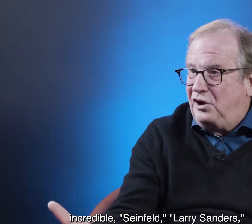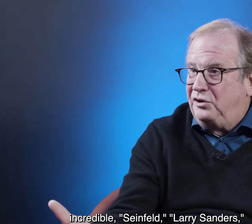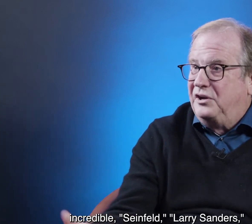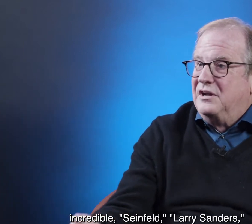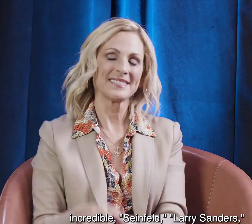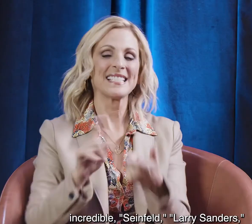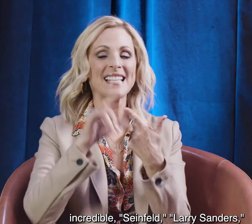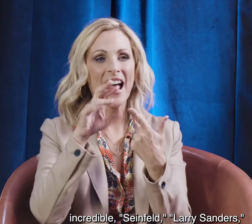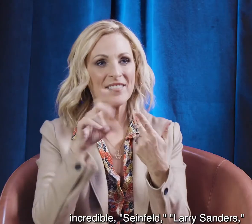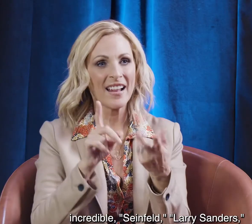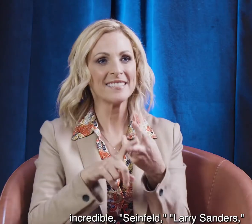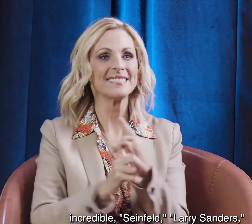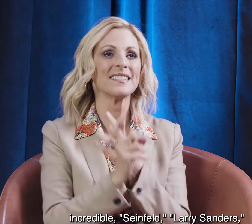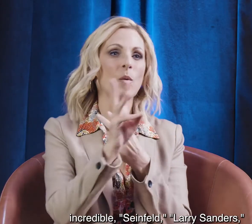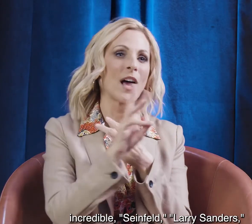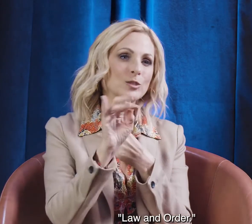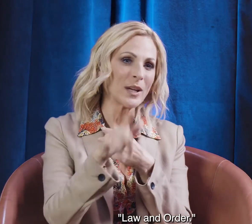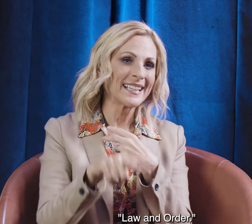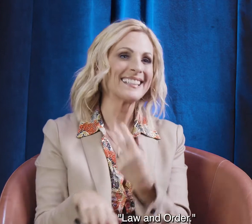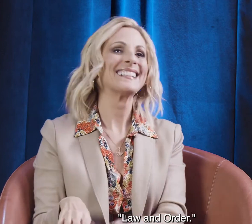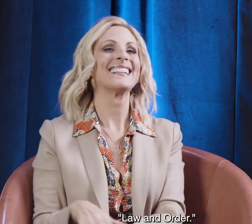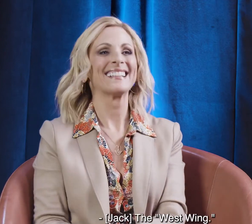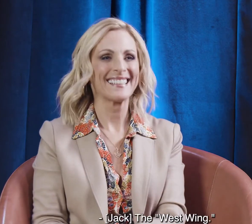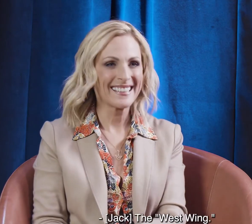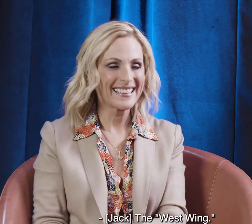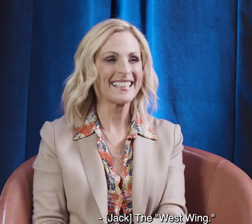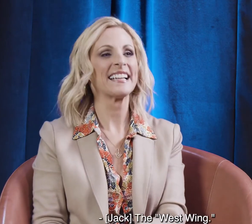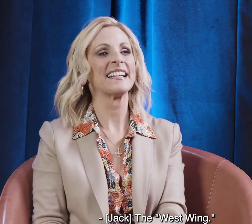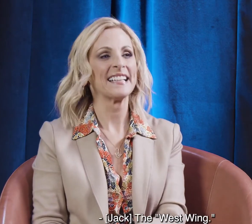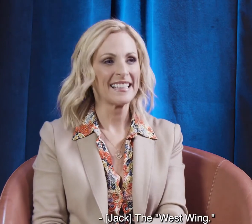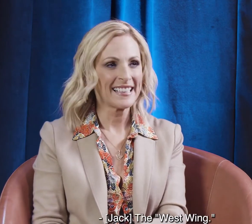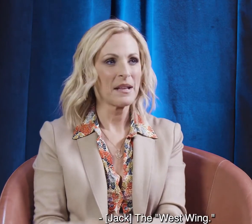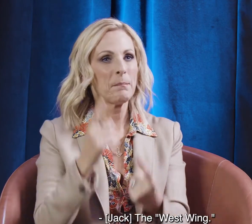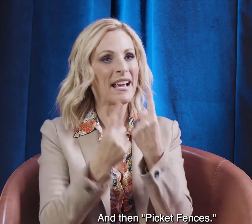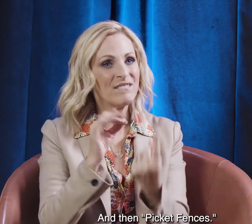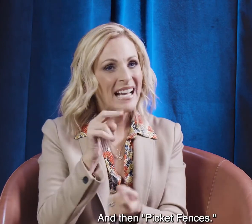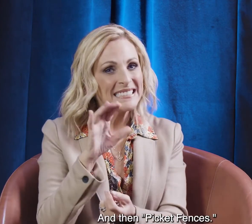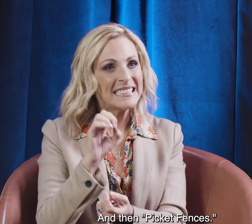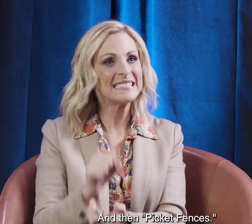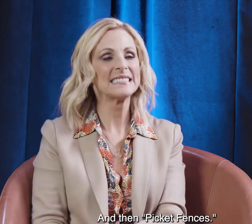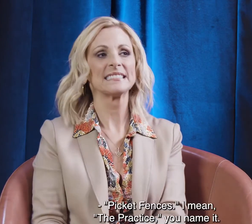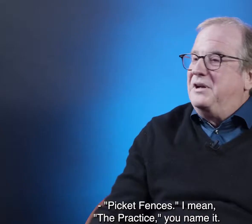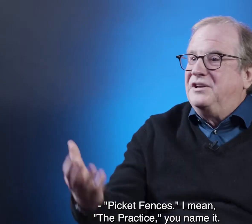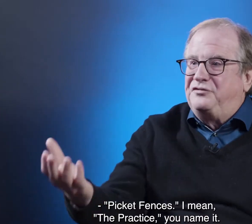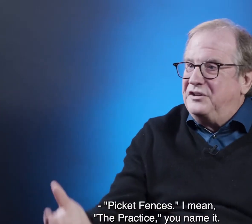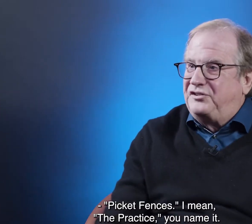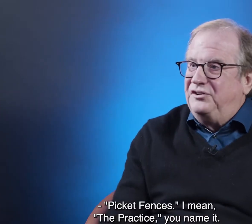Seinfeld, Larry Sanders, Law & Order, The West Wing, Picket Fences. Picket Fences.